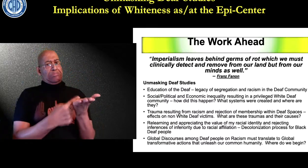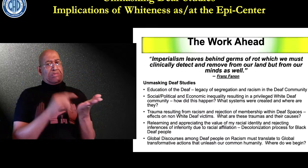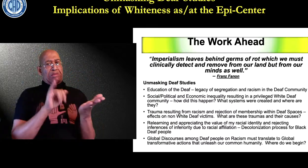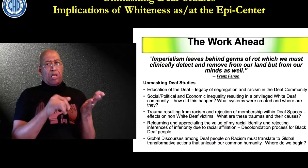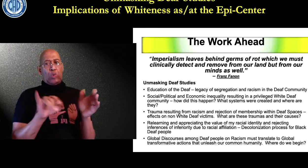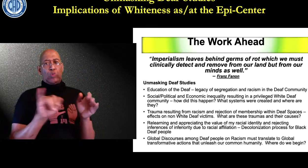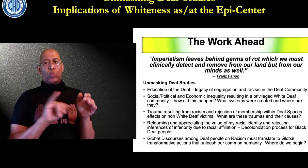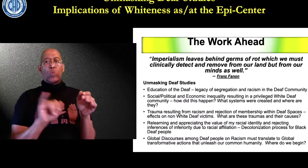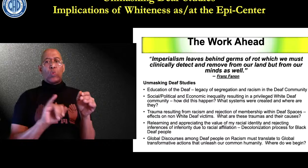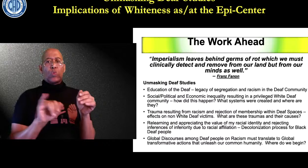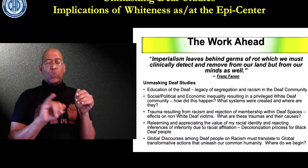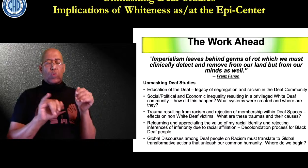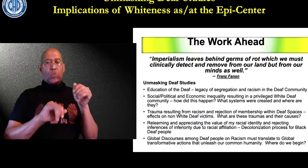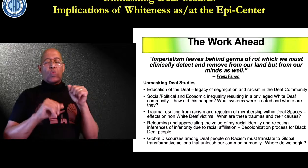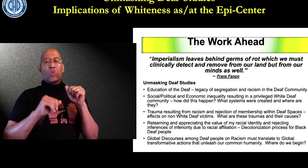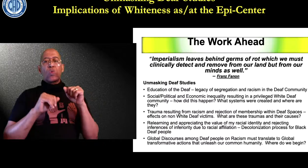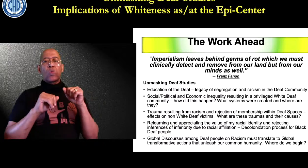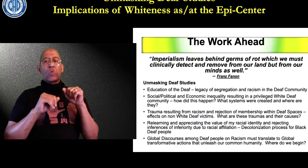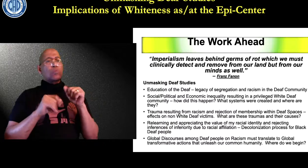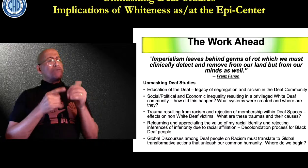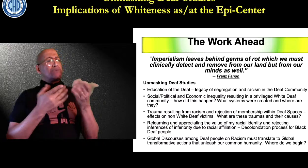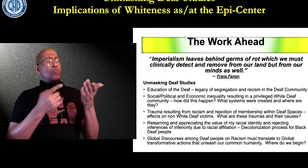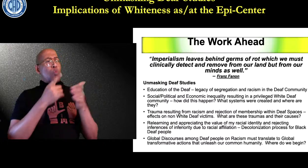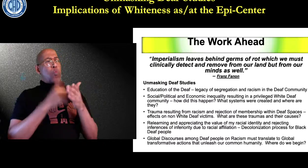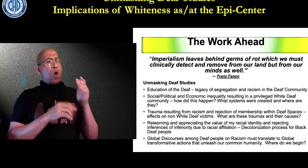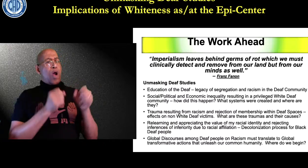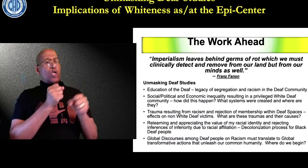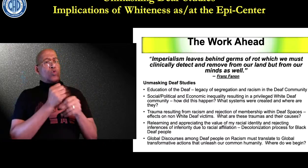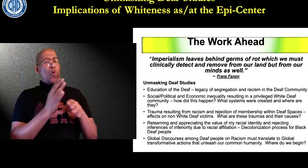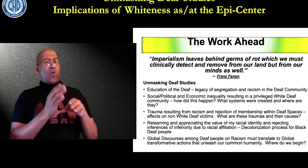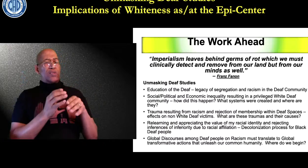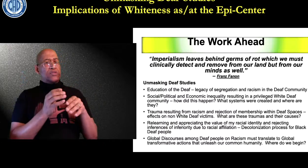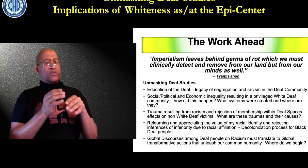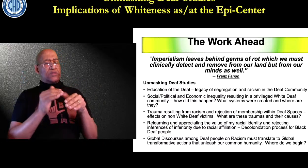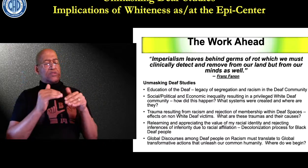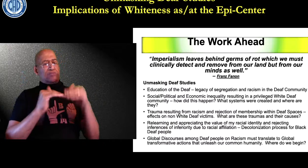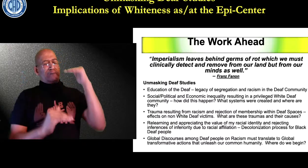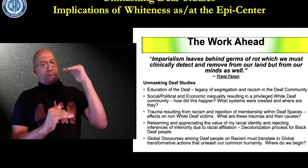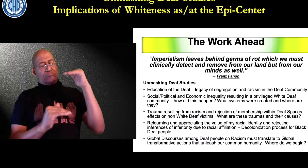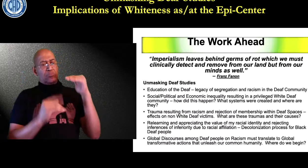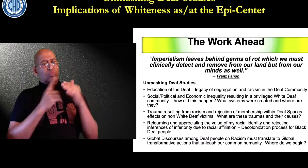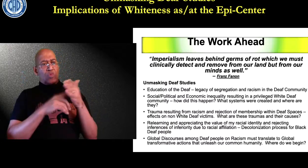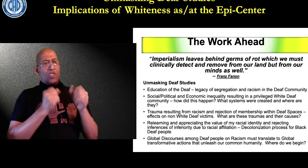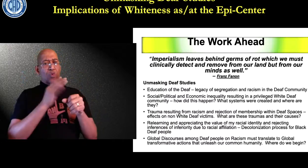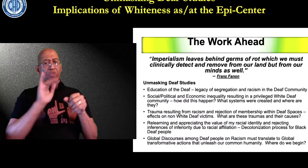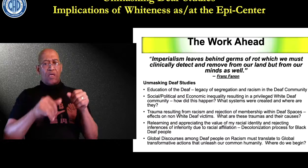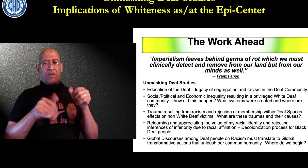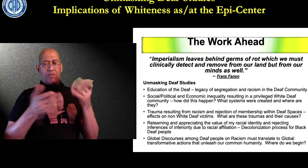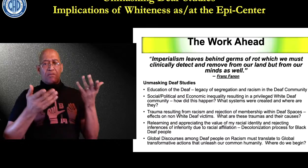looking at the world, us by POC, people are still at the bottom.